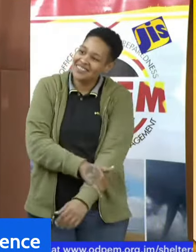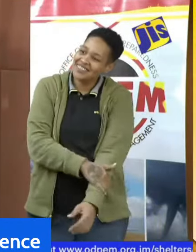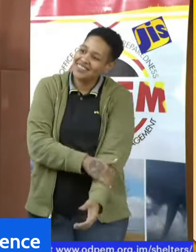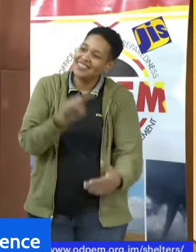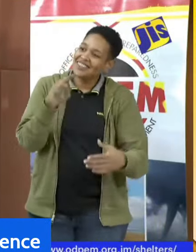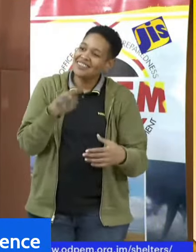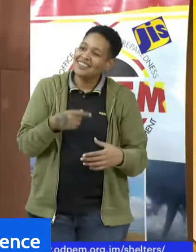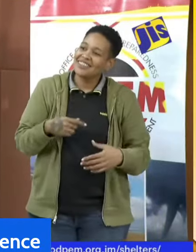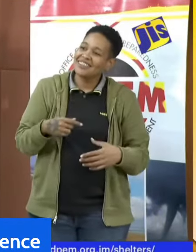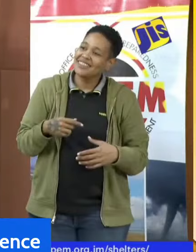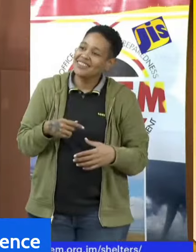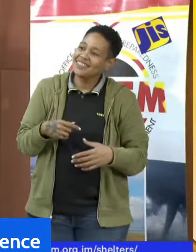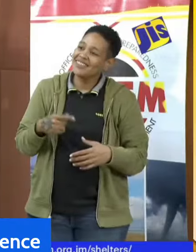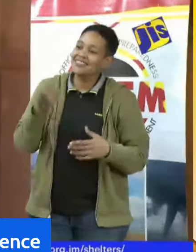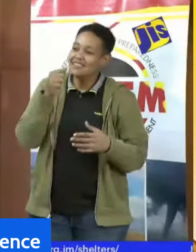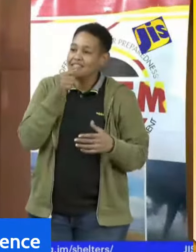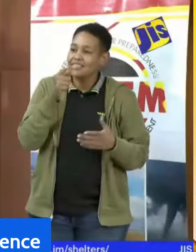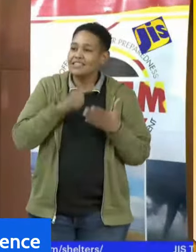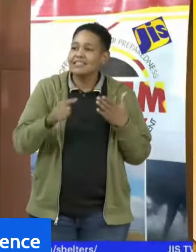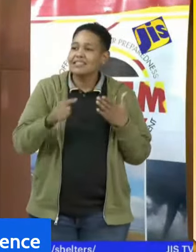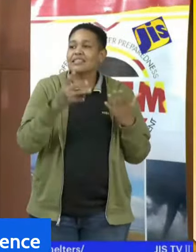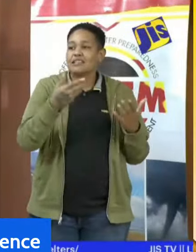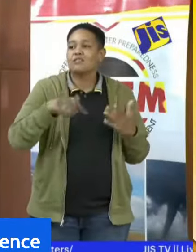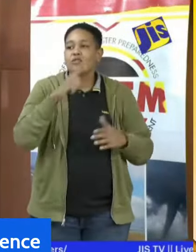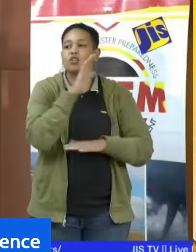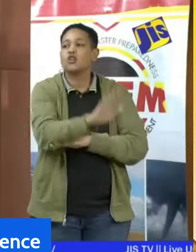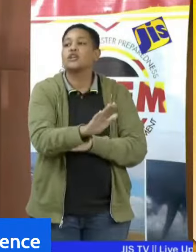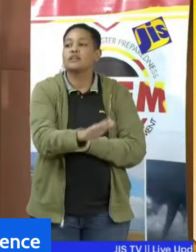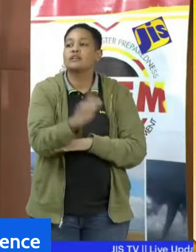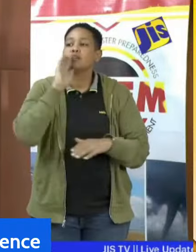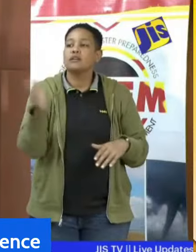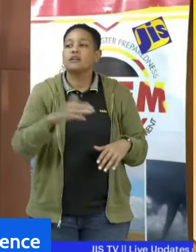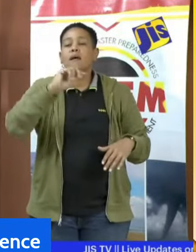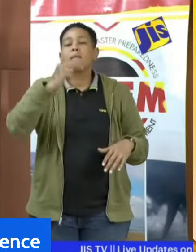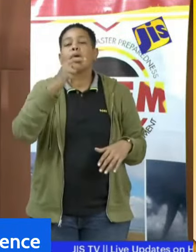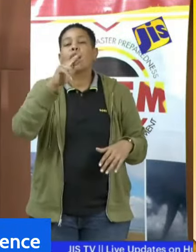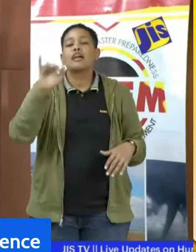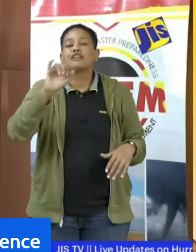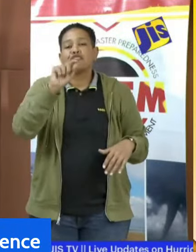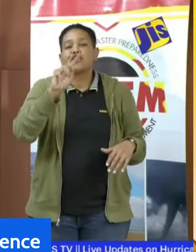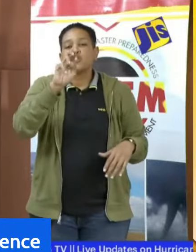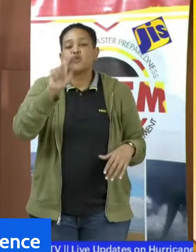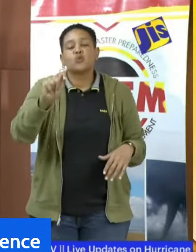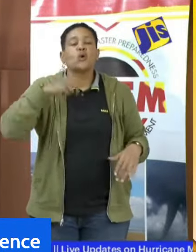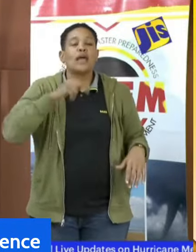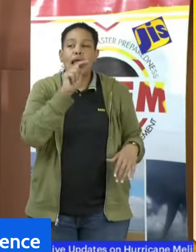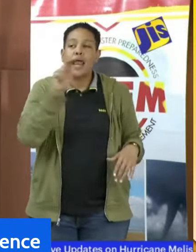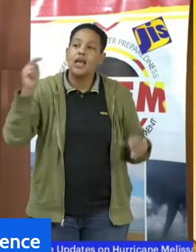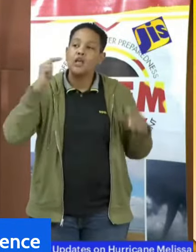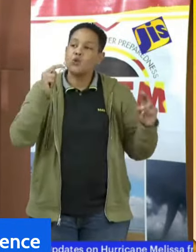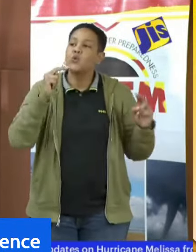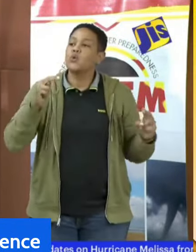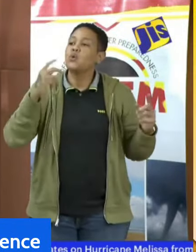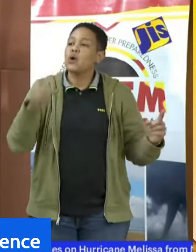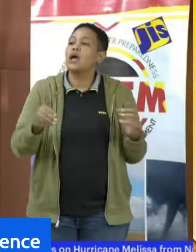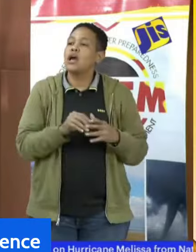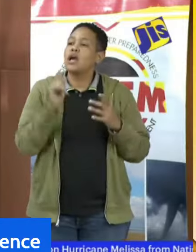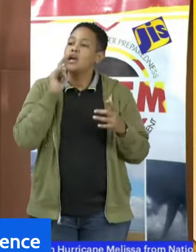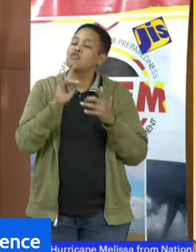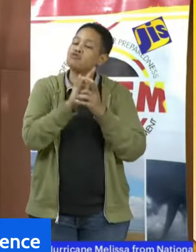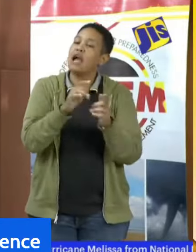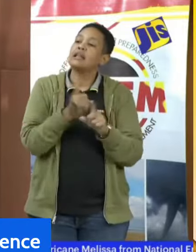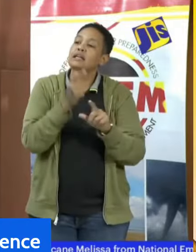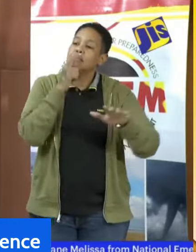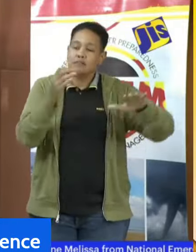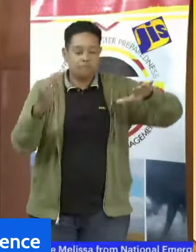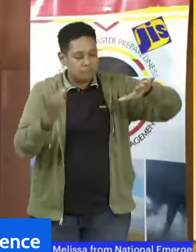Evening. Mic check. There we go. Evening, everybody. Mahiri Stewart, Nationwide News. In terms of the